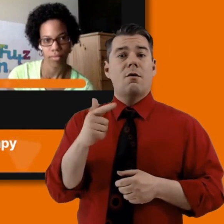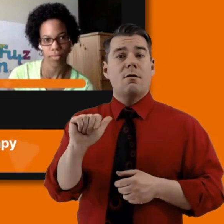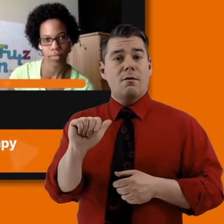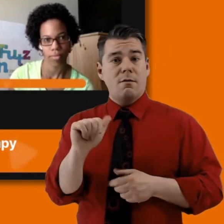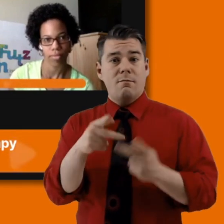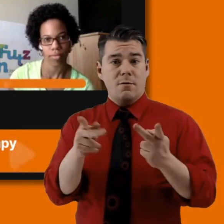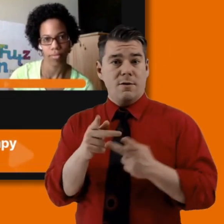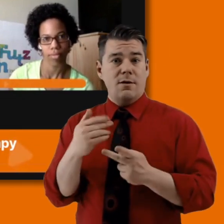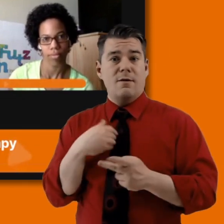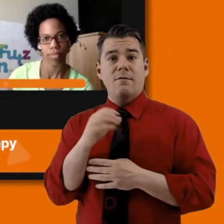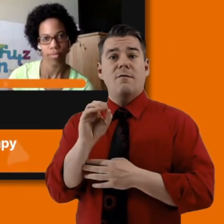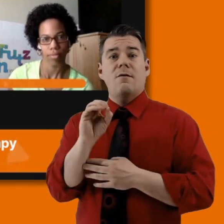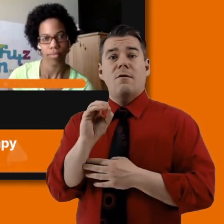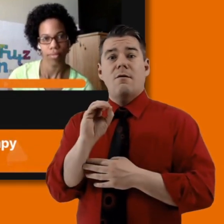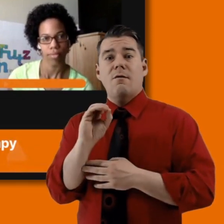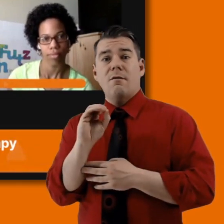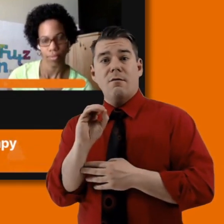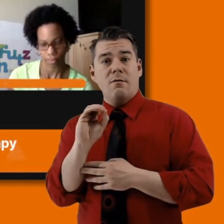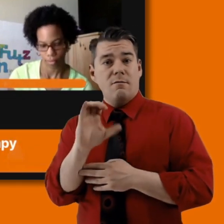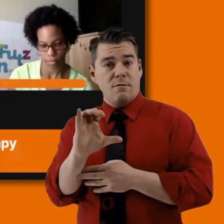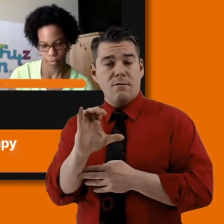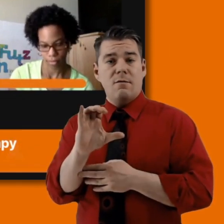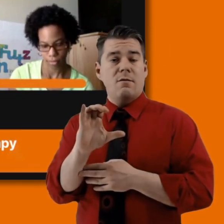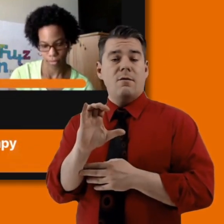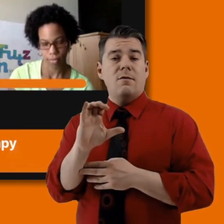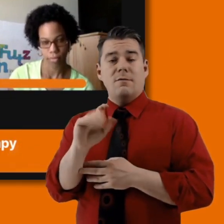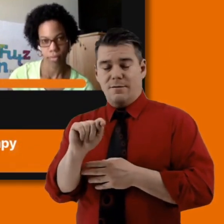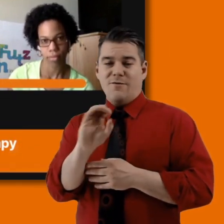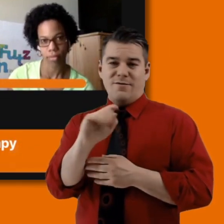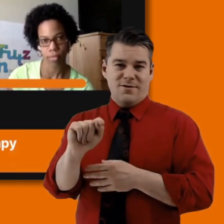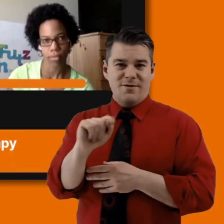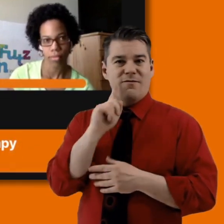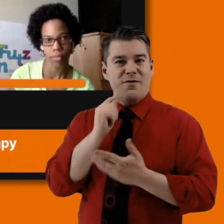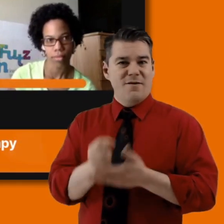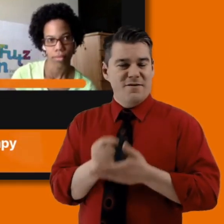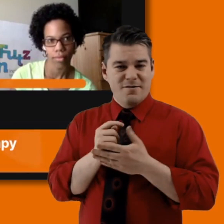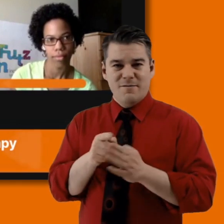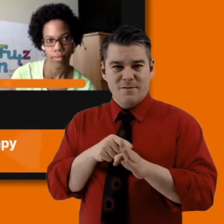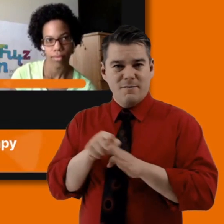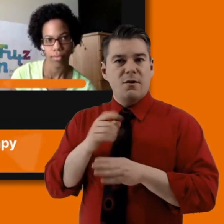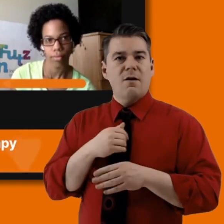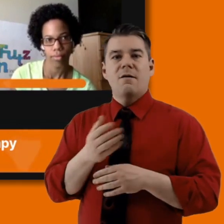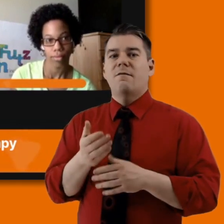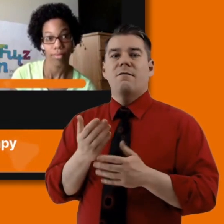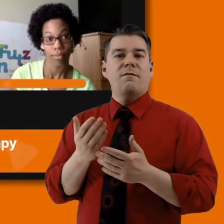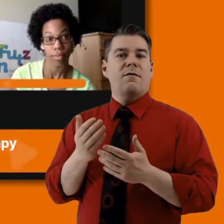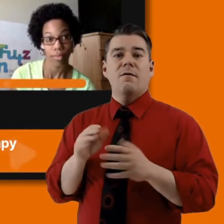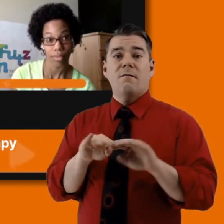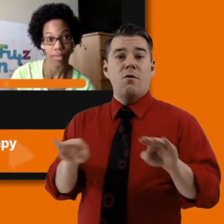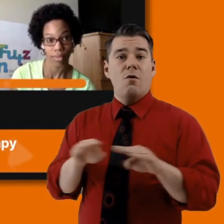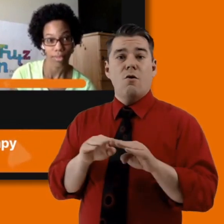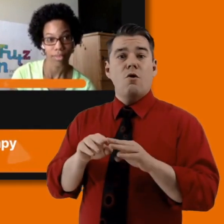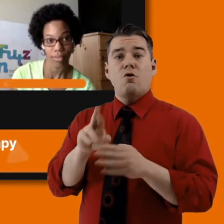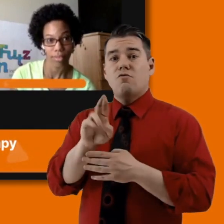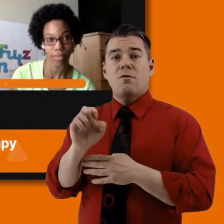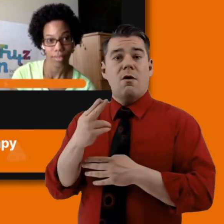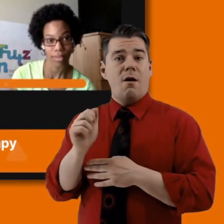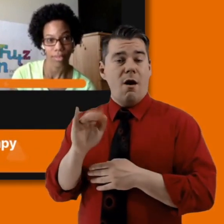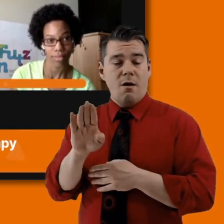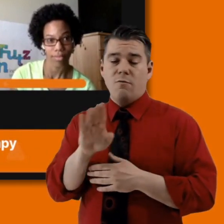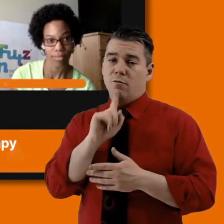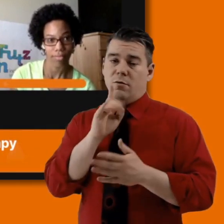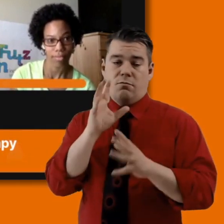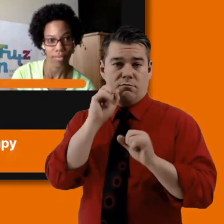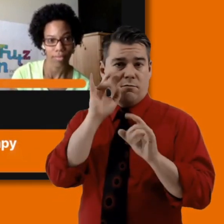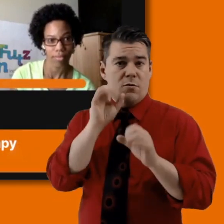have occupational therapy as a specialty. There are occupational therapists doing pelvic floor rehabilitation, which is pretty amazing. They're in